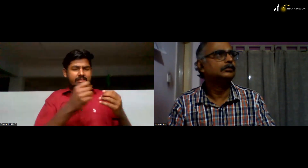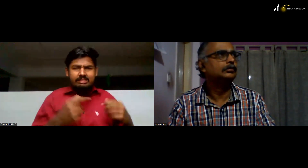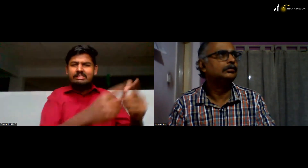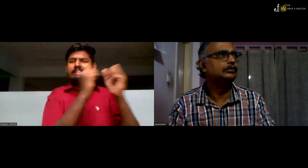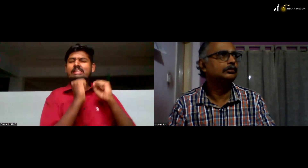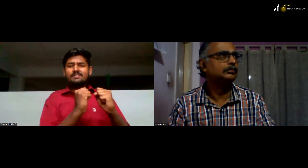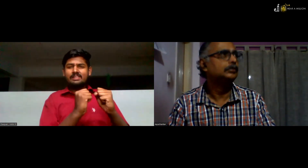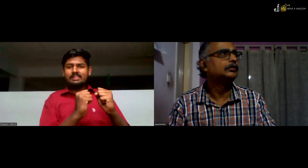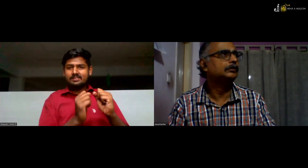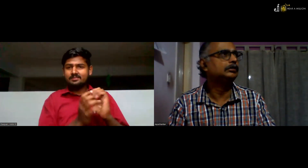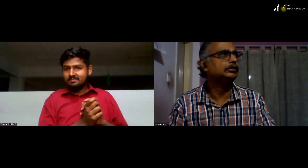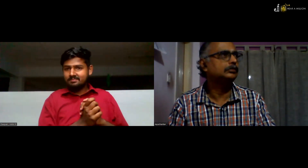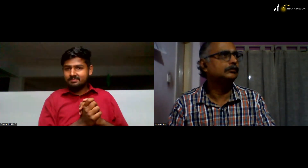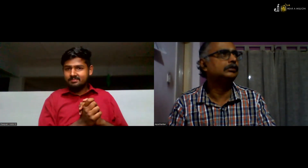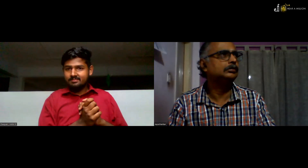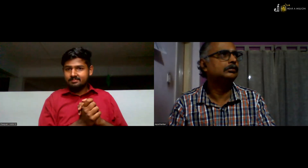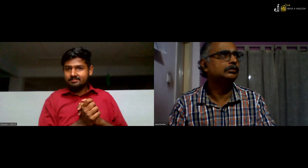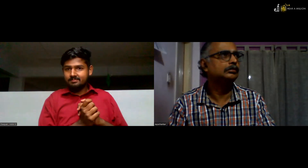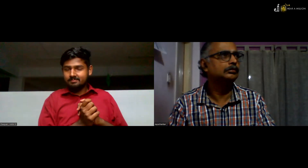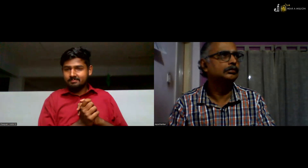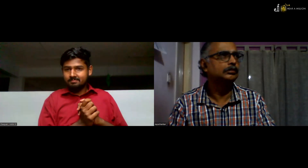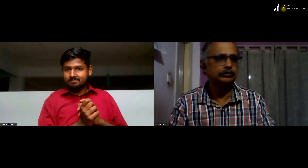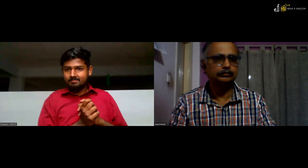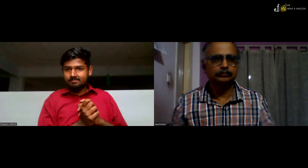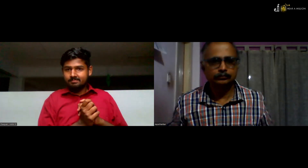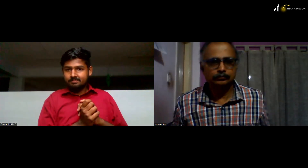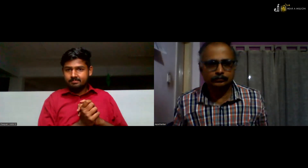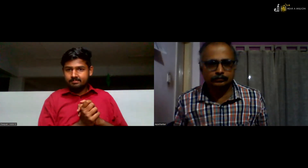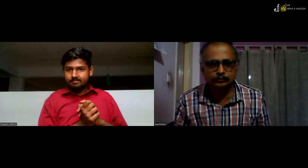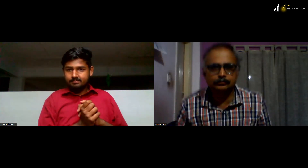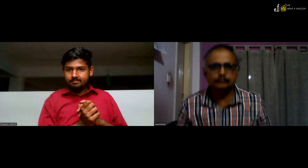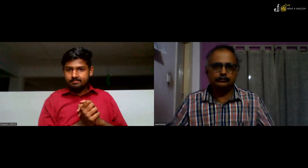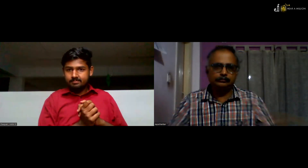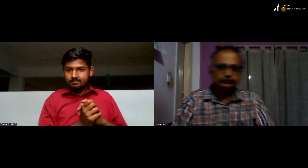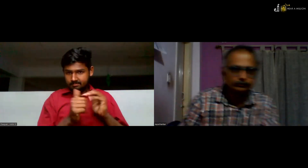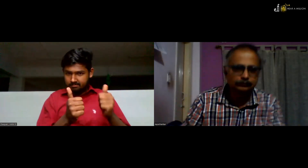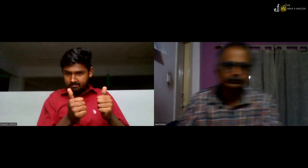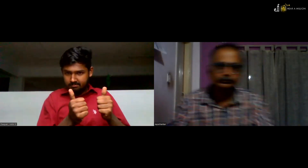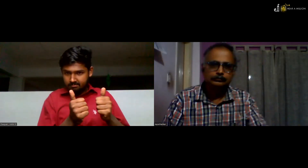with your family, traveling here and there. But just a minute.